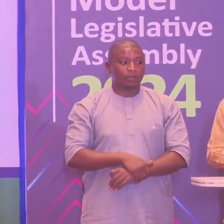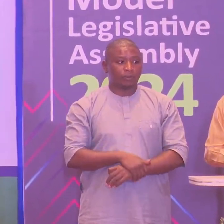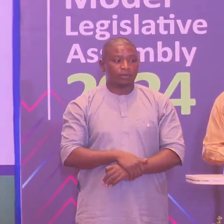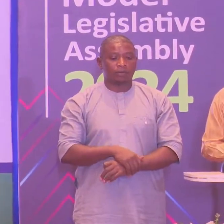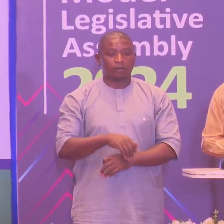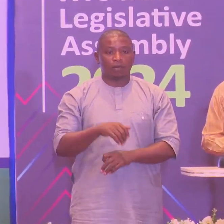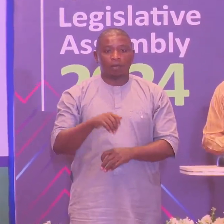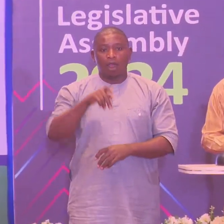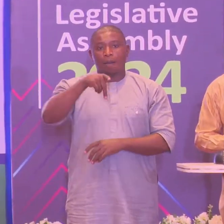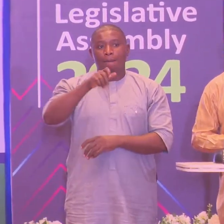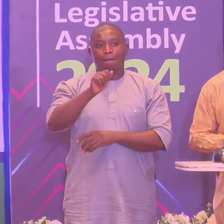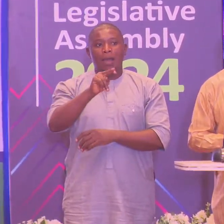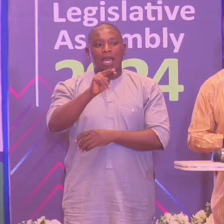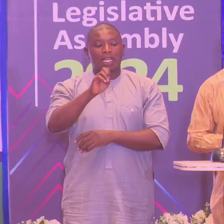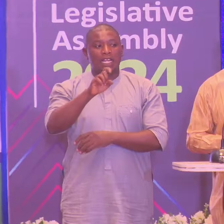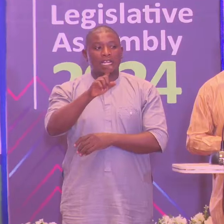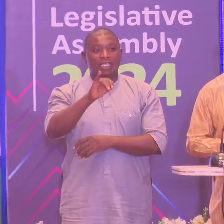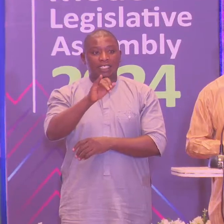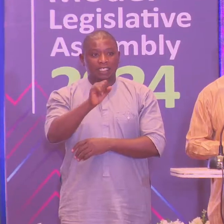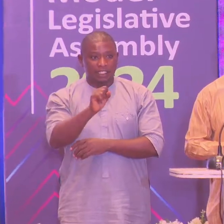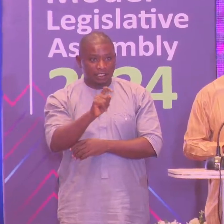panelists for the mock legislative session,